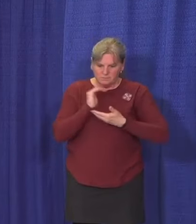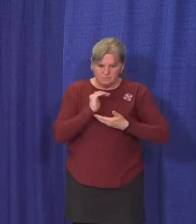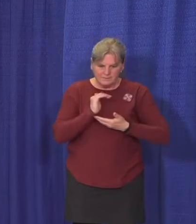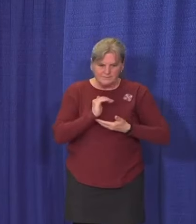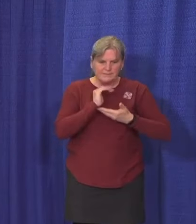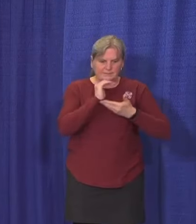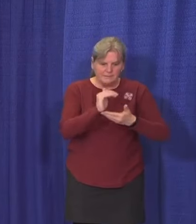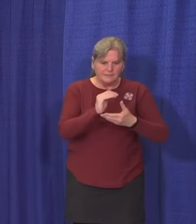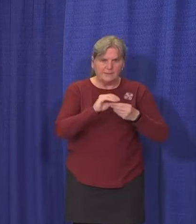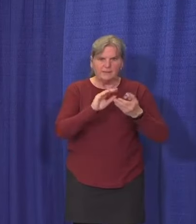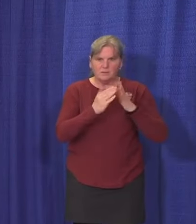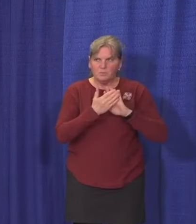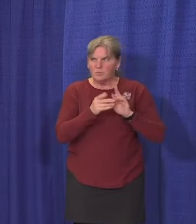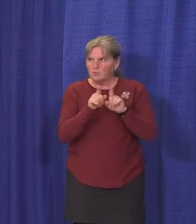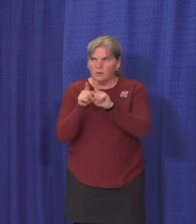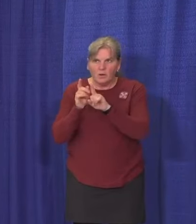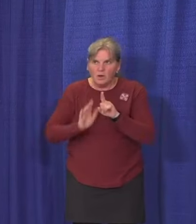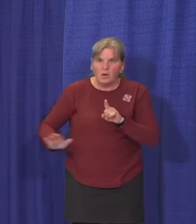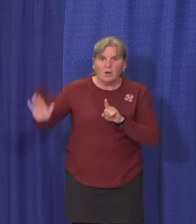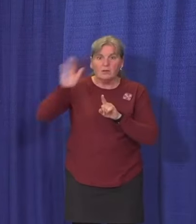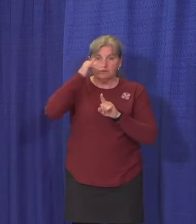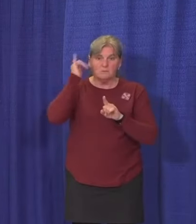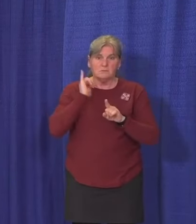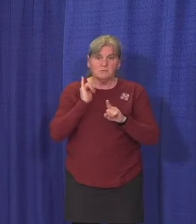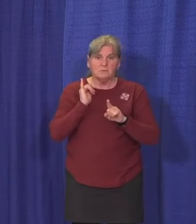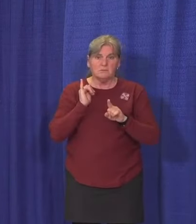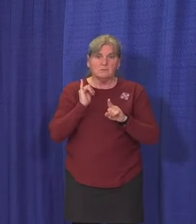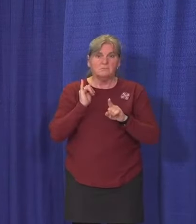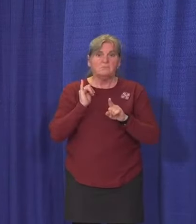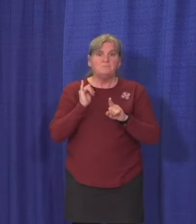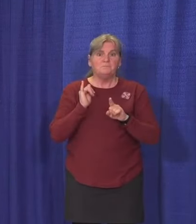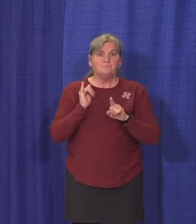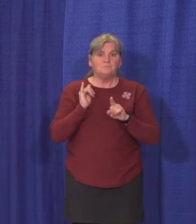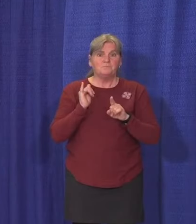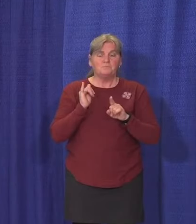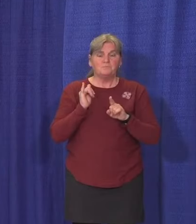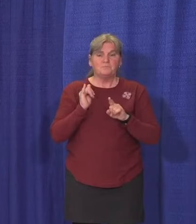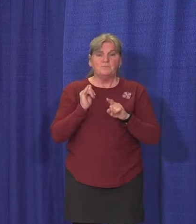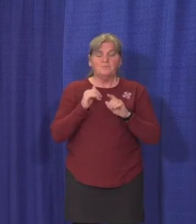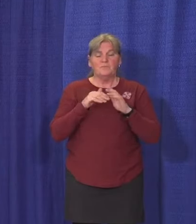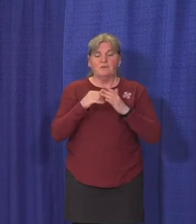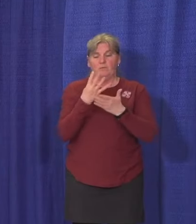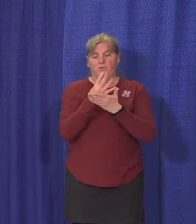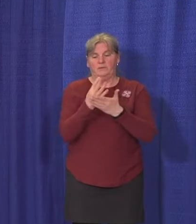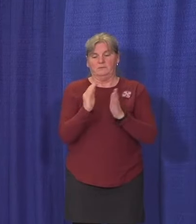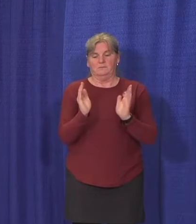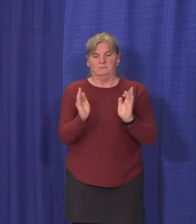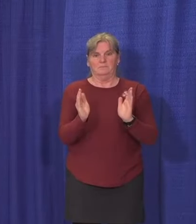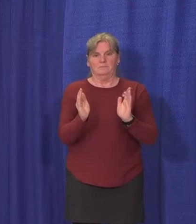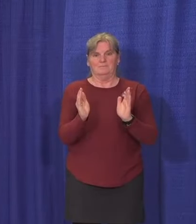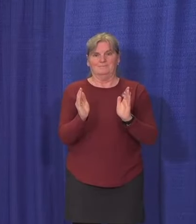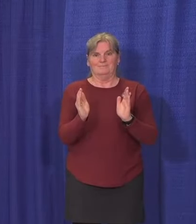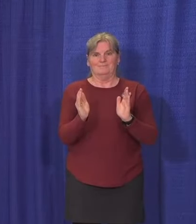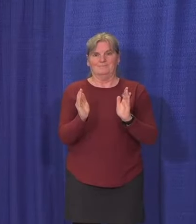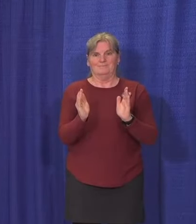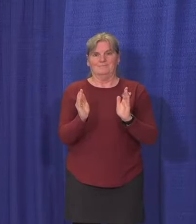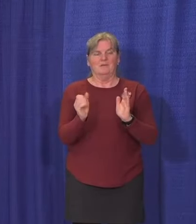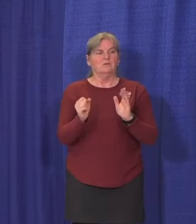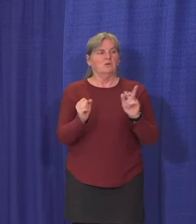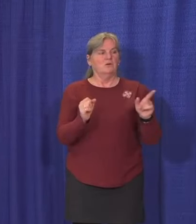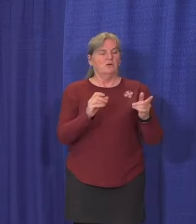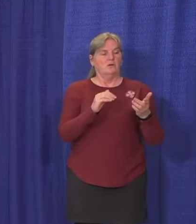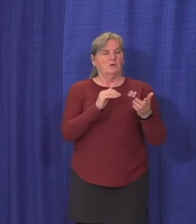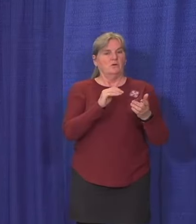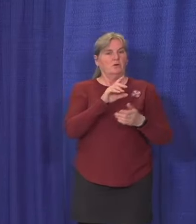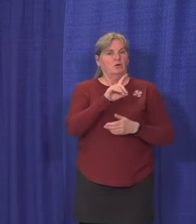vaccines in the communities across the territory in the next 4 weeks. So it will, as Dr. Hanley has said,